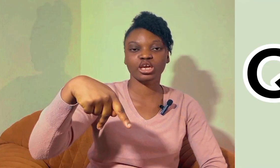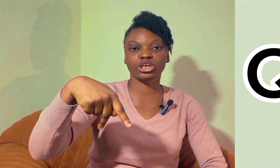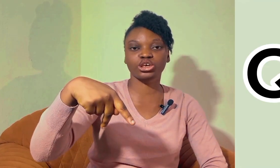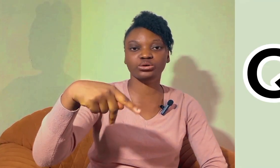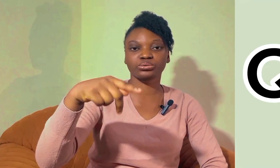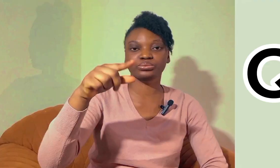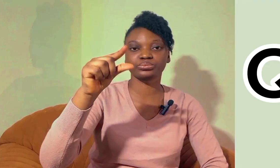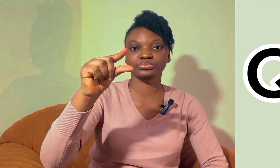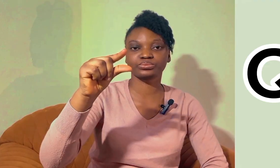Q,